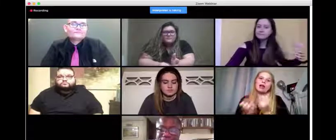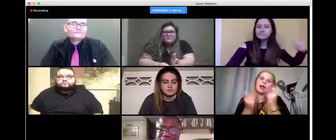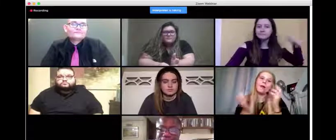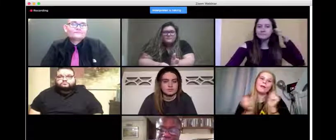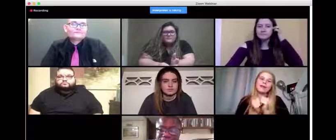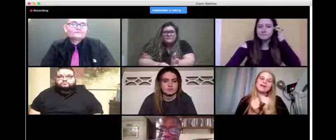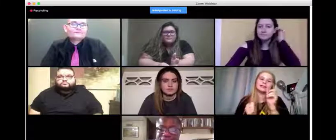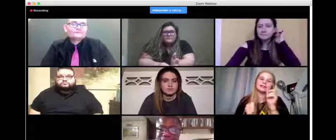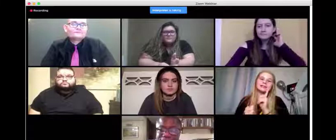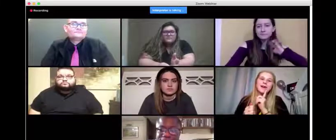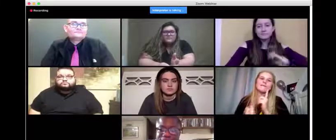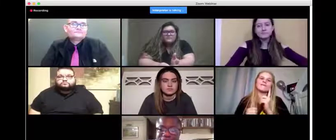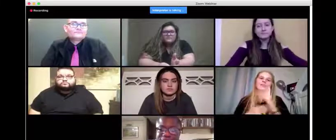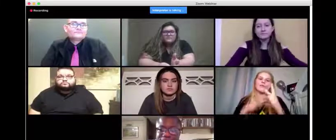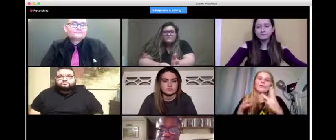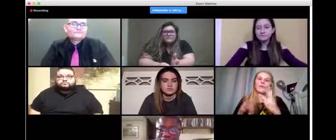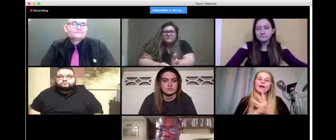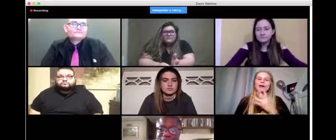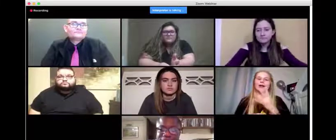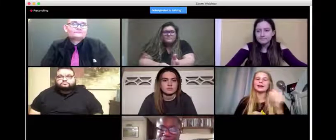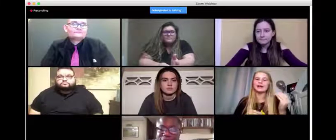And the three of them I just love.